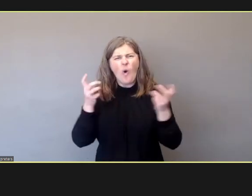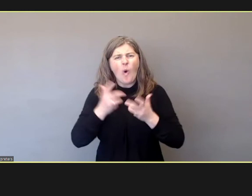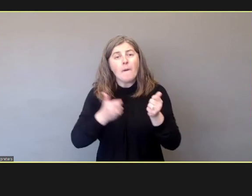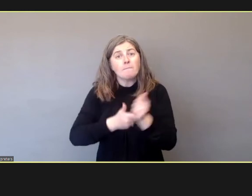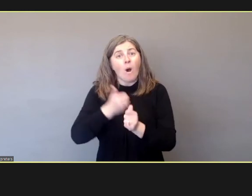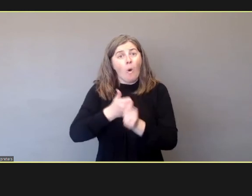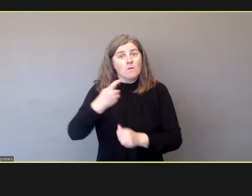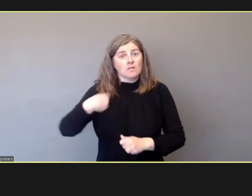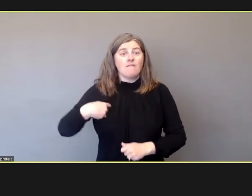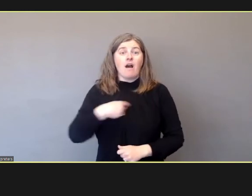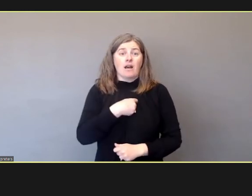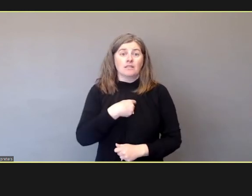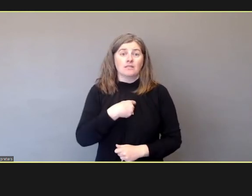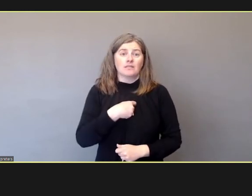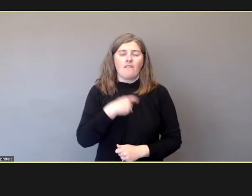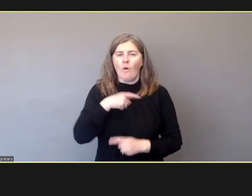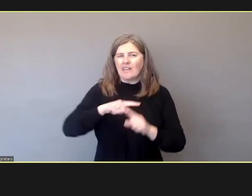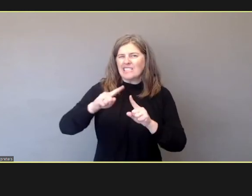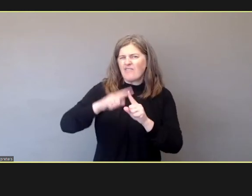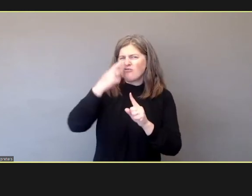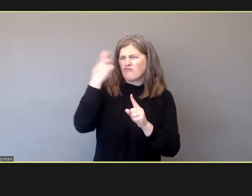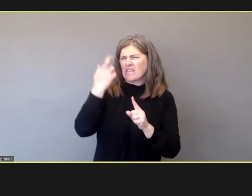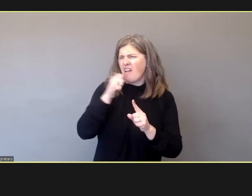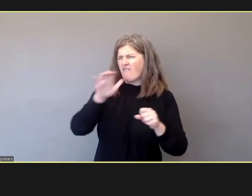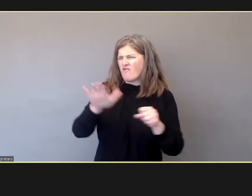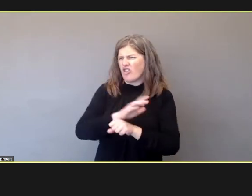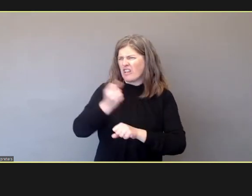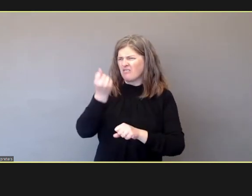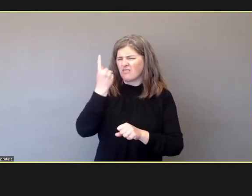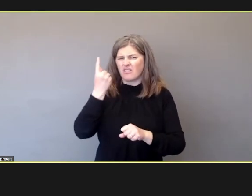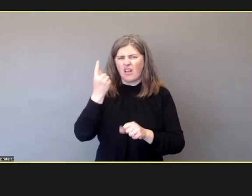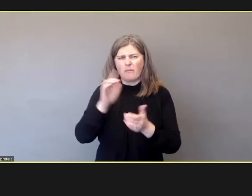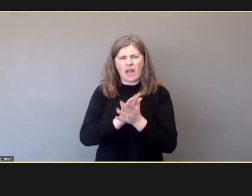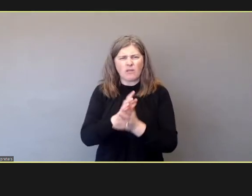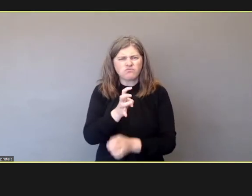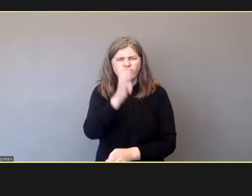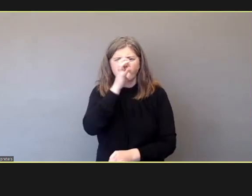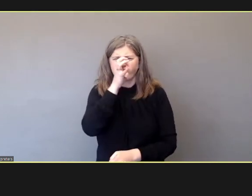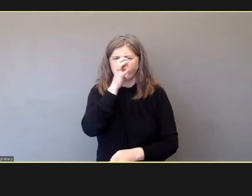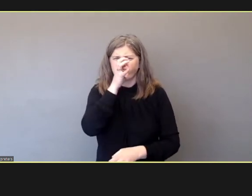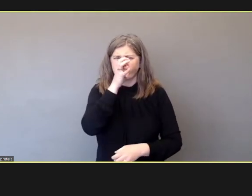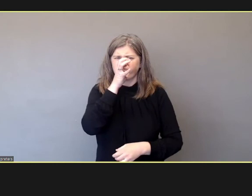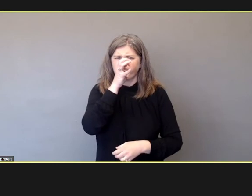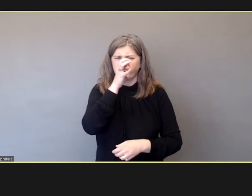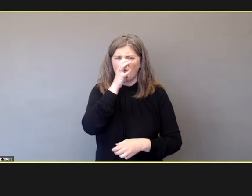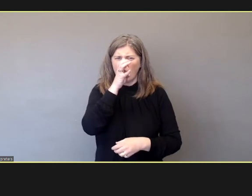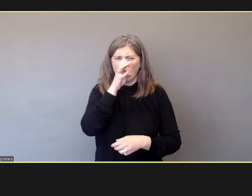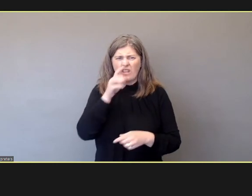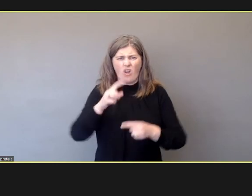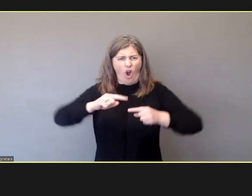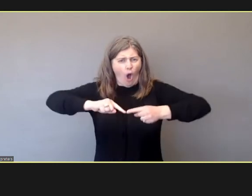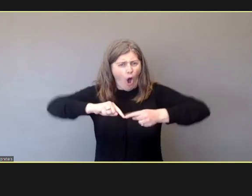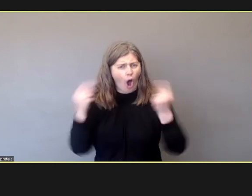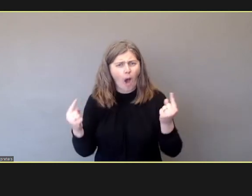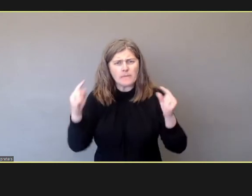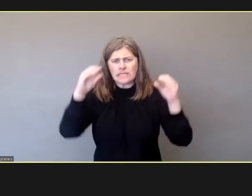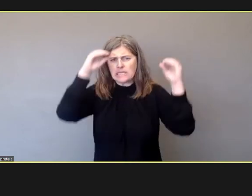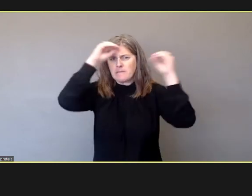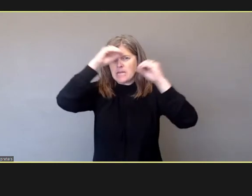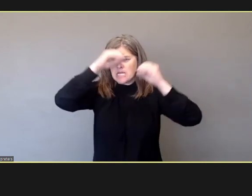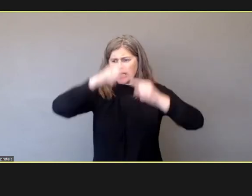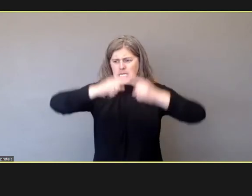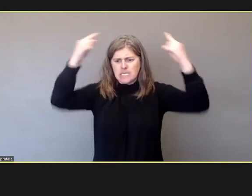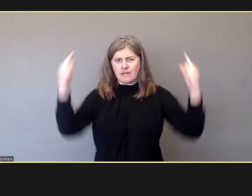most of us, for reasons that aren't completely clear to me, have hardened into some really opposite opinions on these things. And the